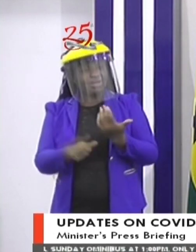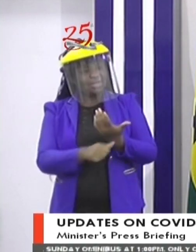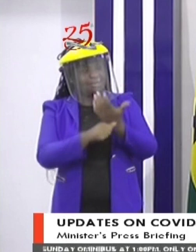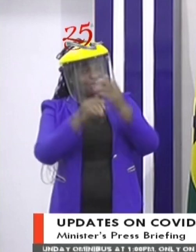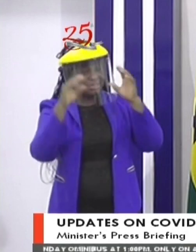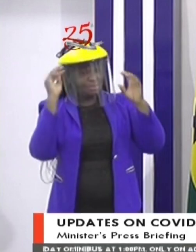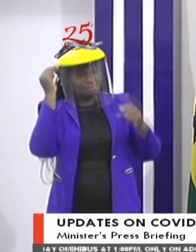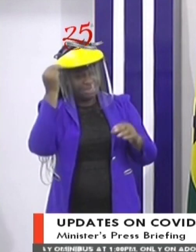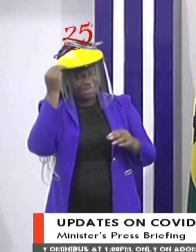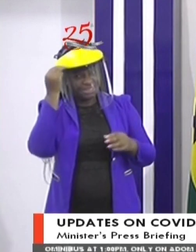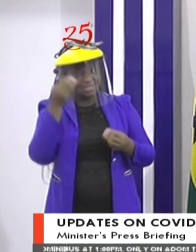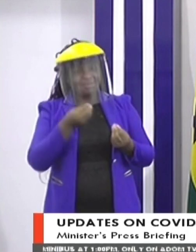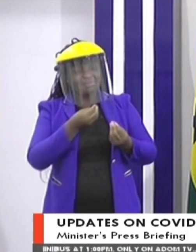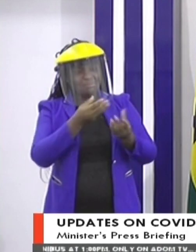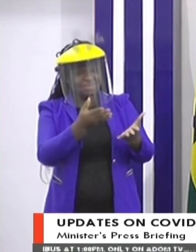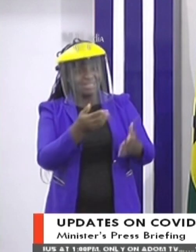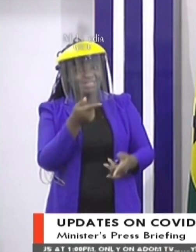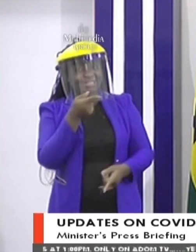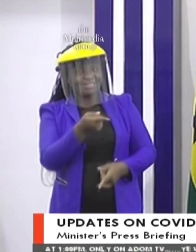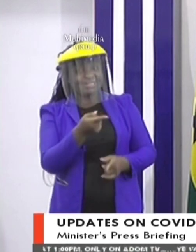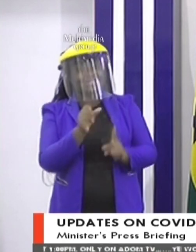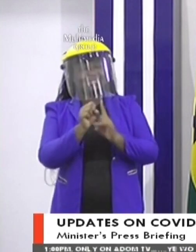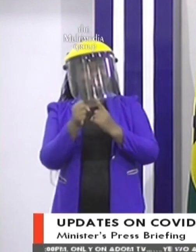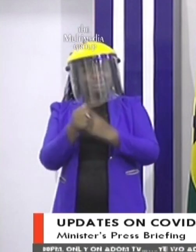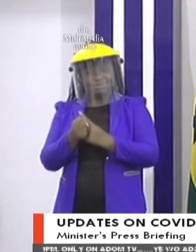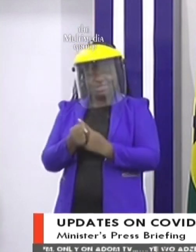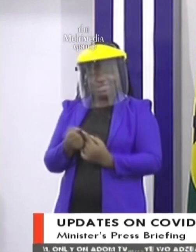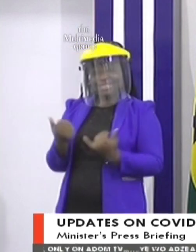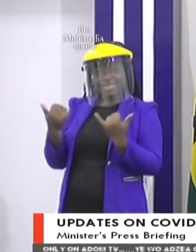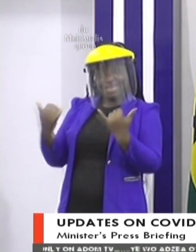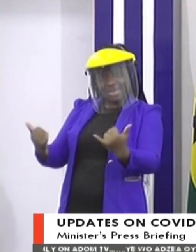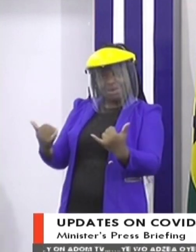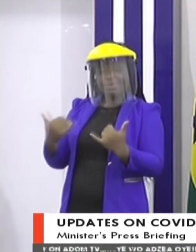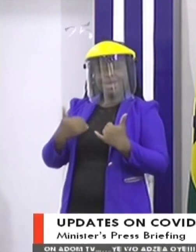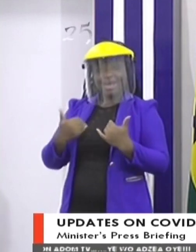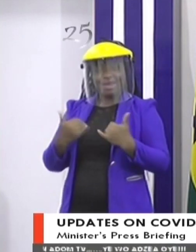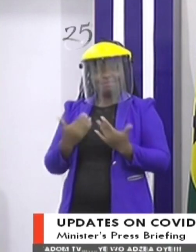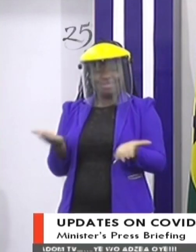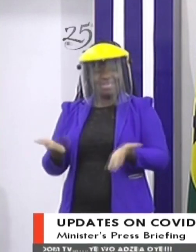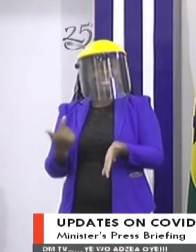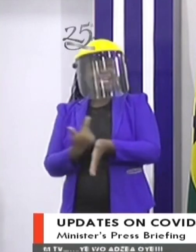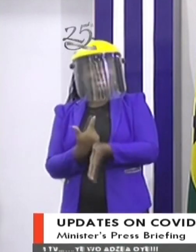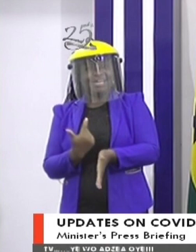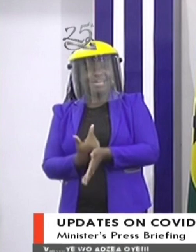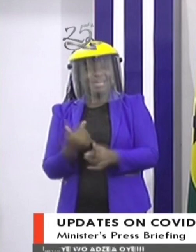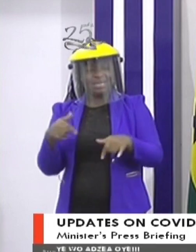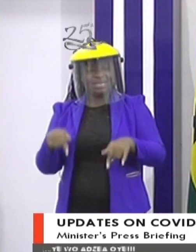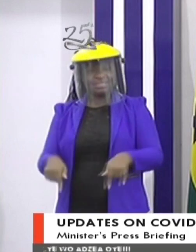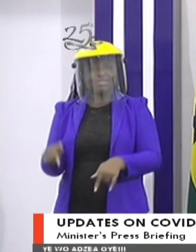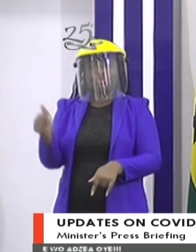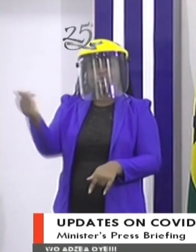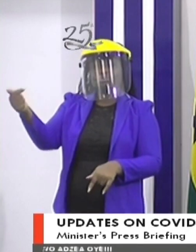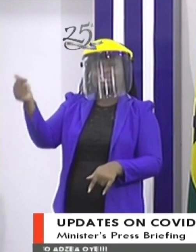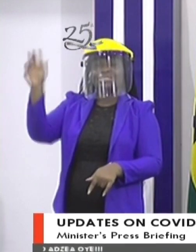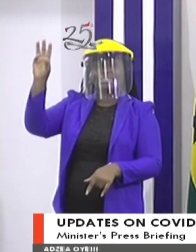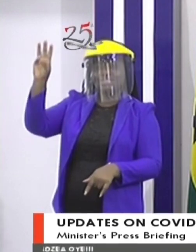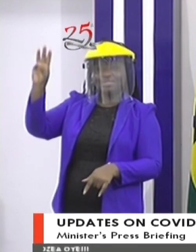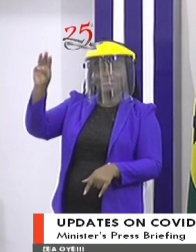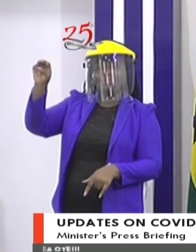Minister, Information, this is the situational update of COVID-19 in Ghana as at 26th of